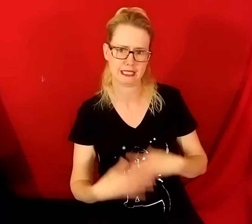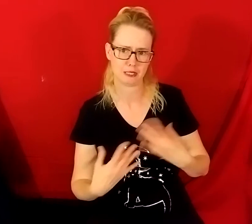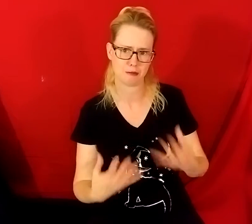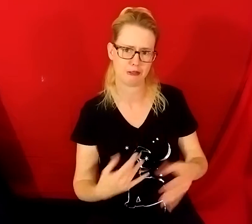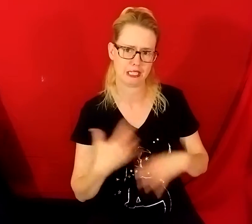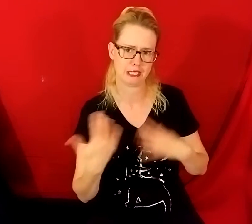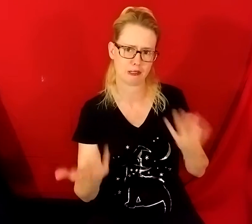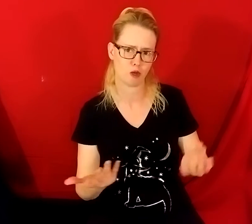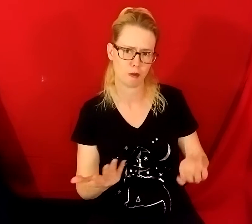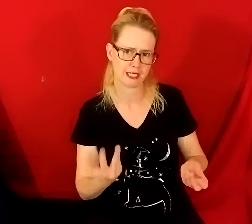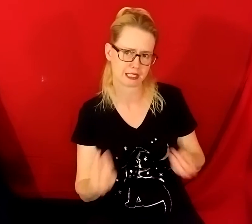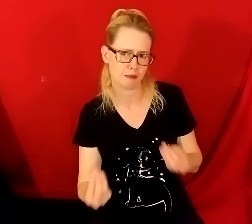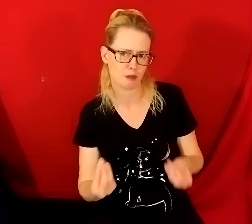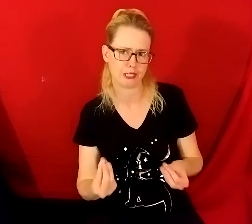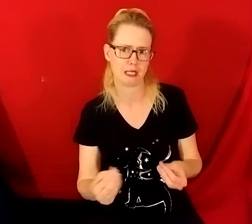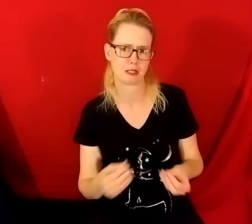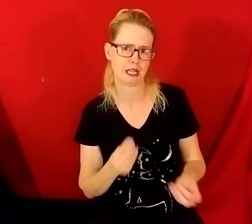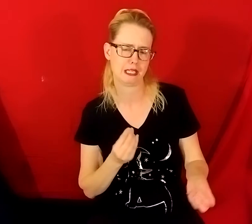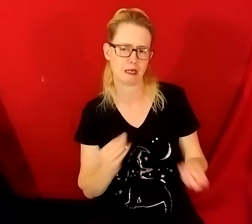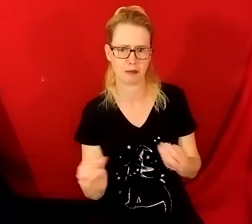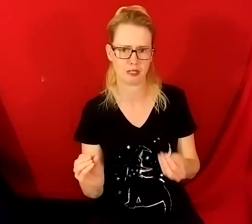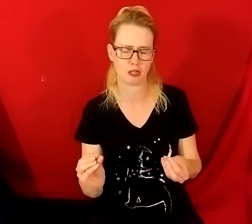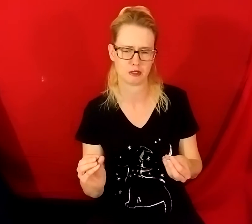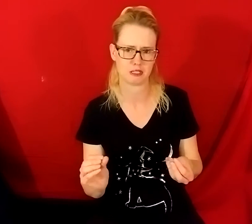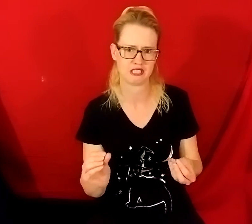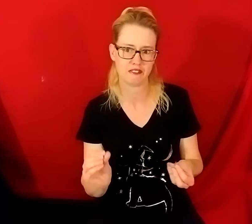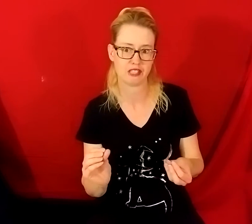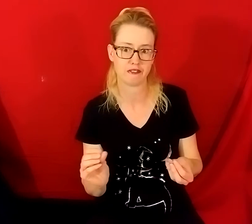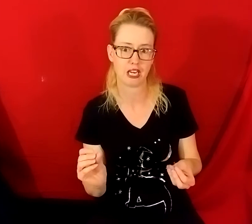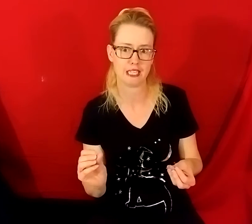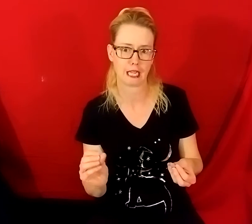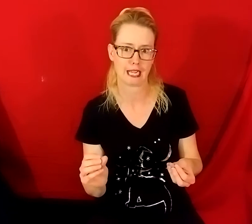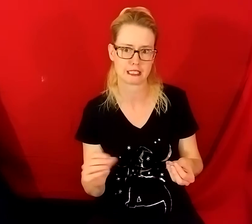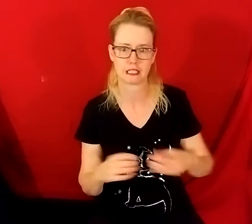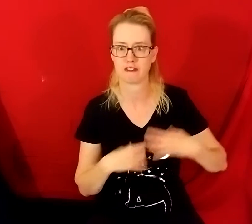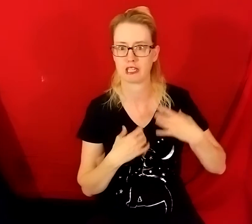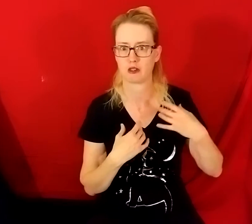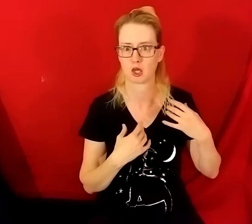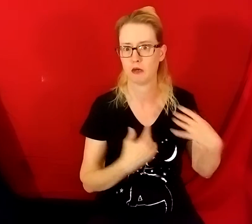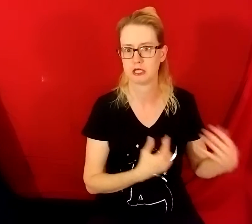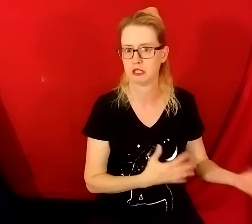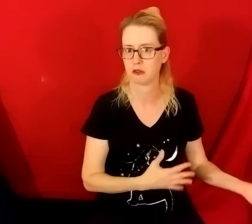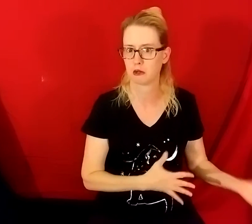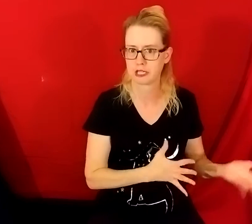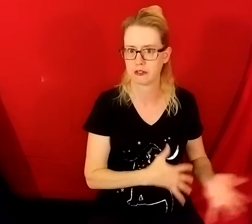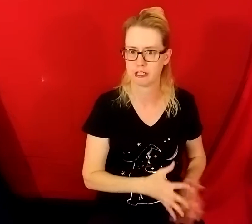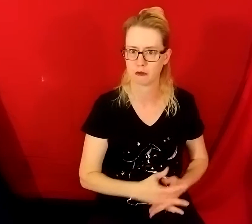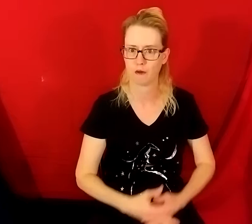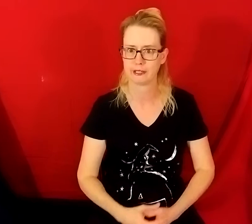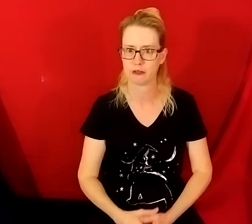movie, it is a romance kind of movie, and it's got, you know, but it's also a death-defying act. It's like you're going to the circus, and you're going to watch